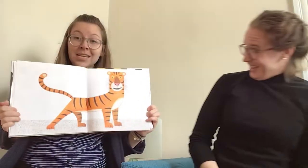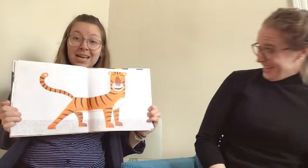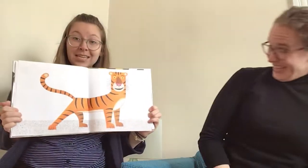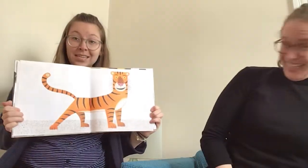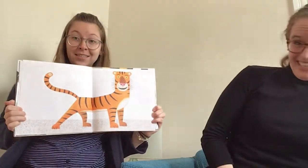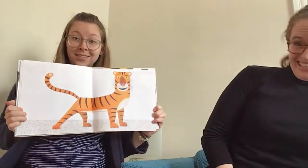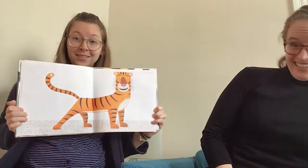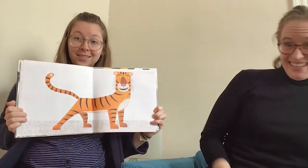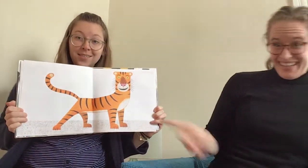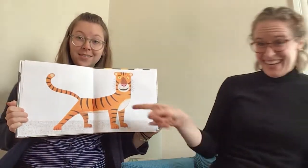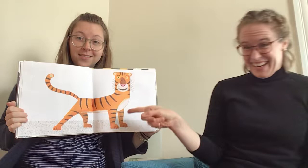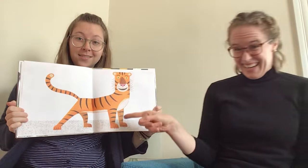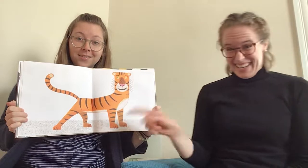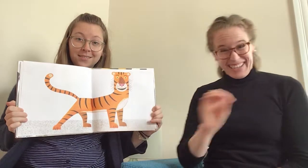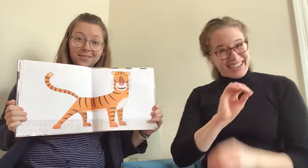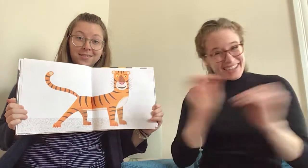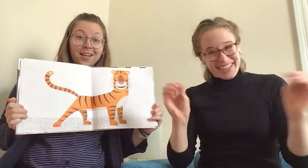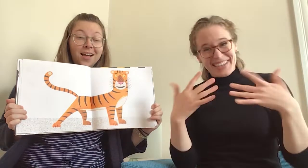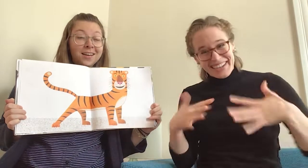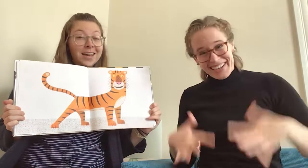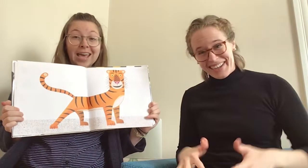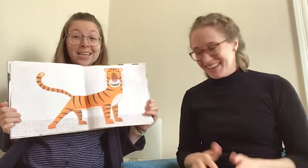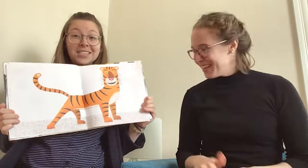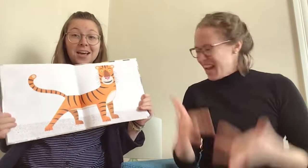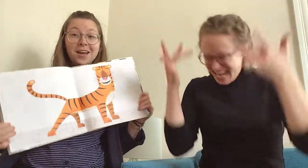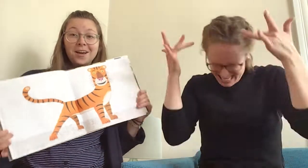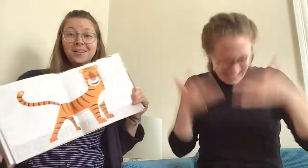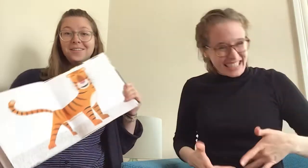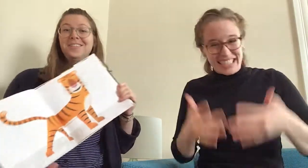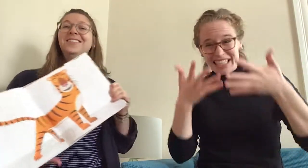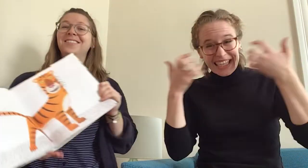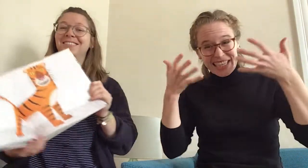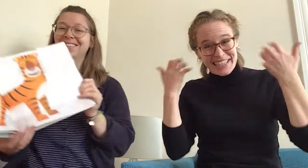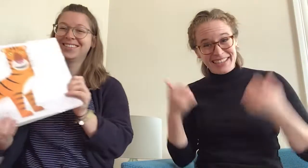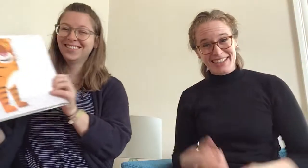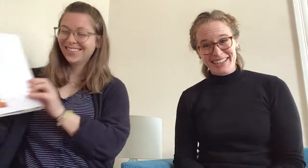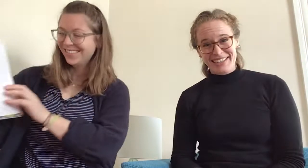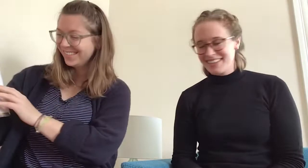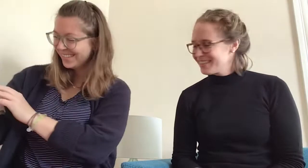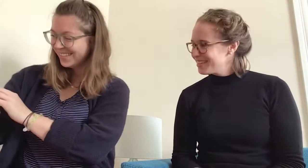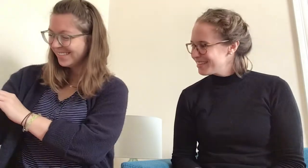He's naked. A naked tiger.